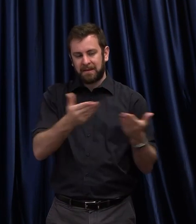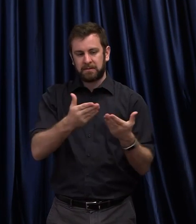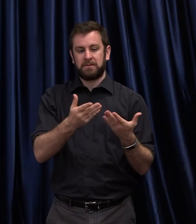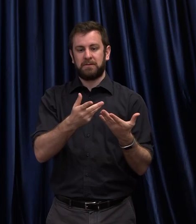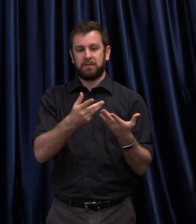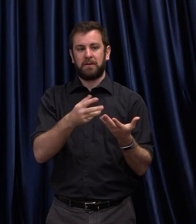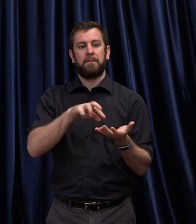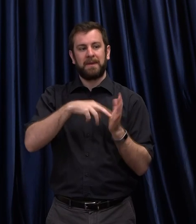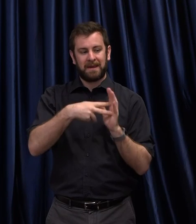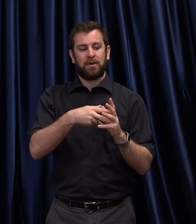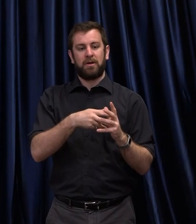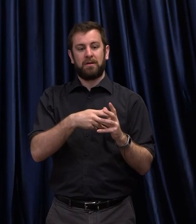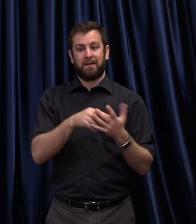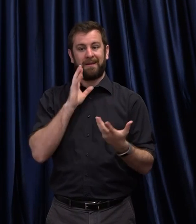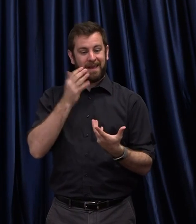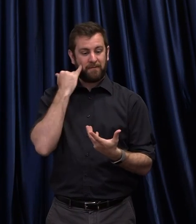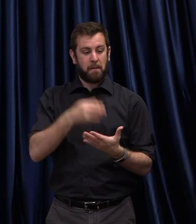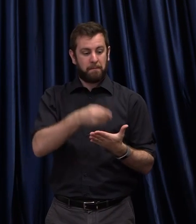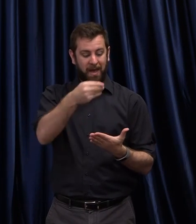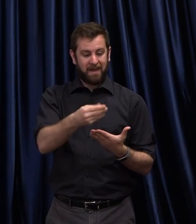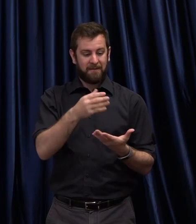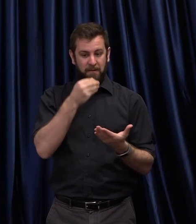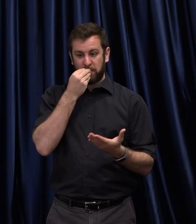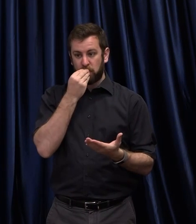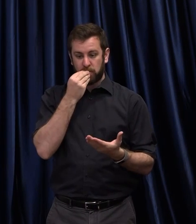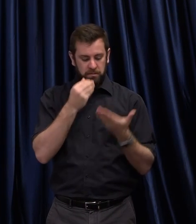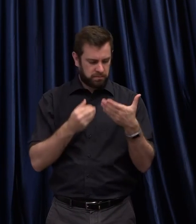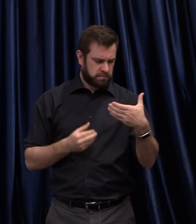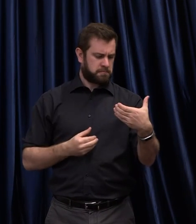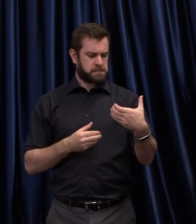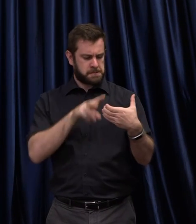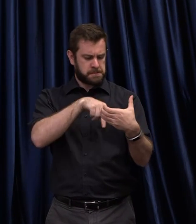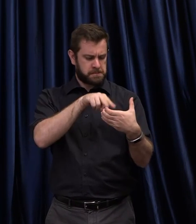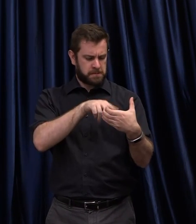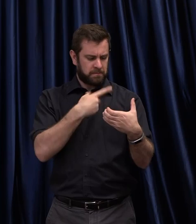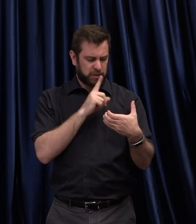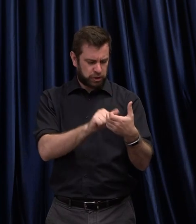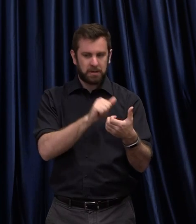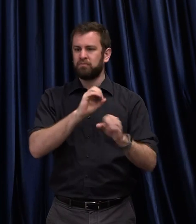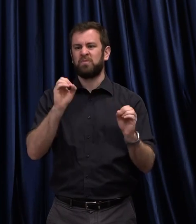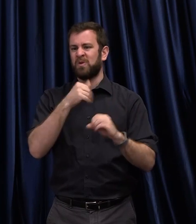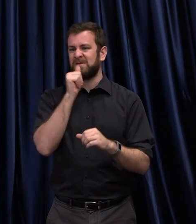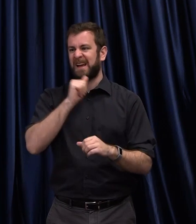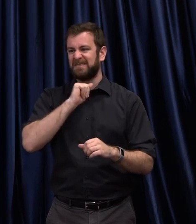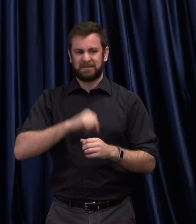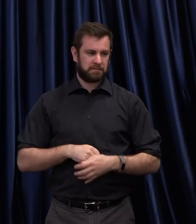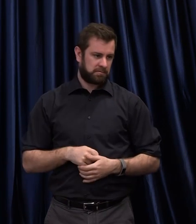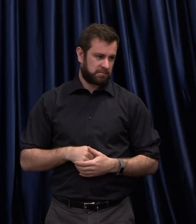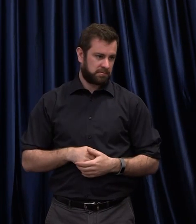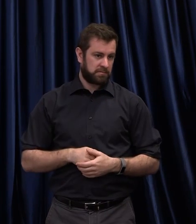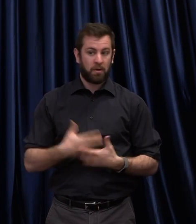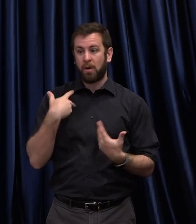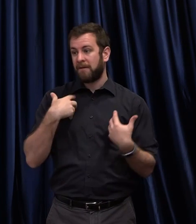religiously read the package to make sure that it has no nuts in it. They will stay away from the fur